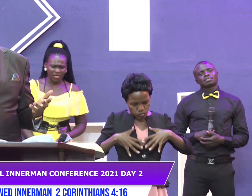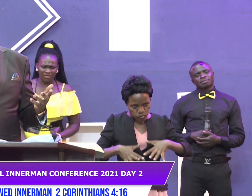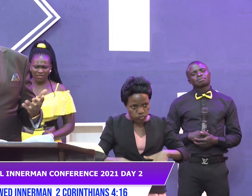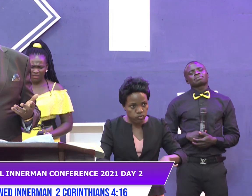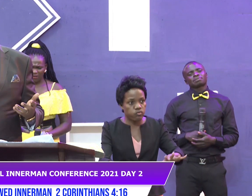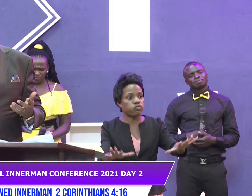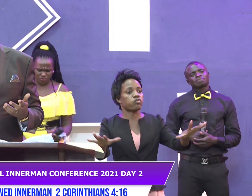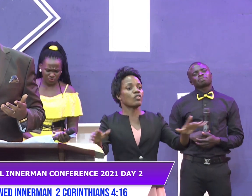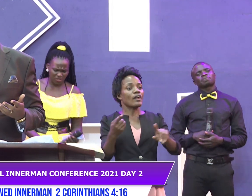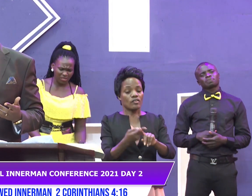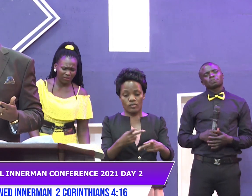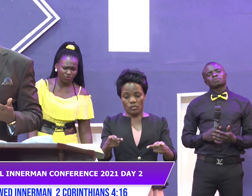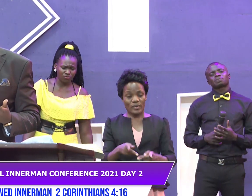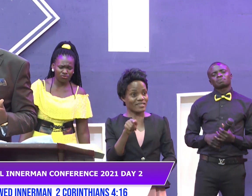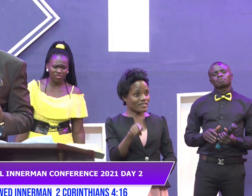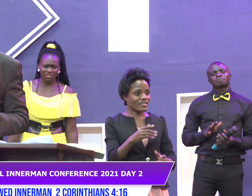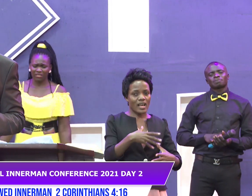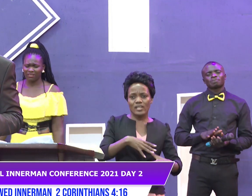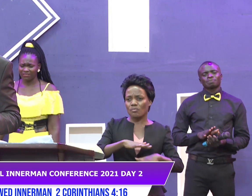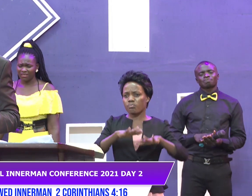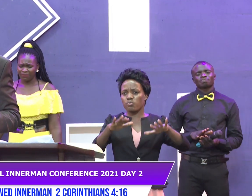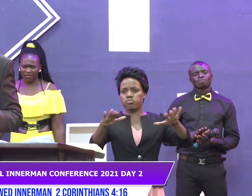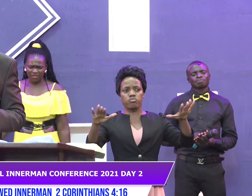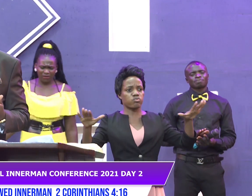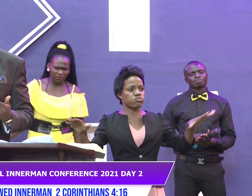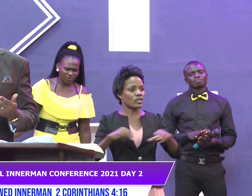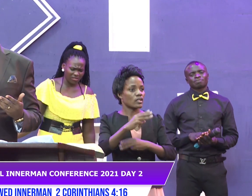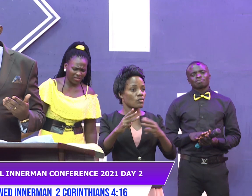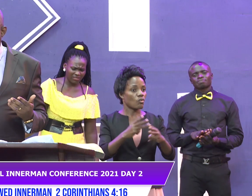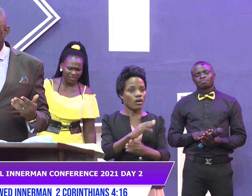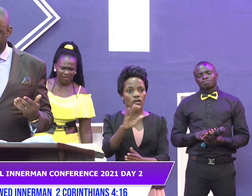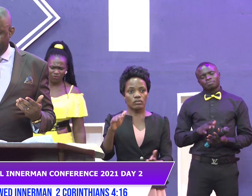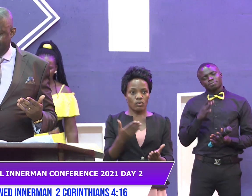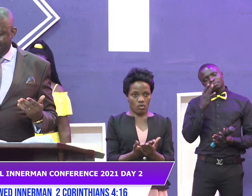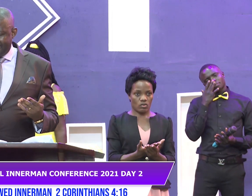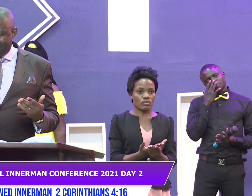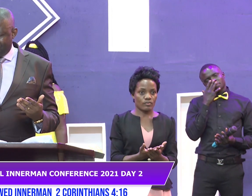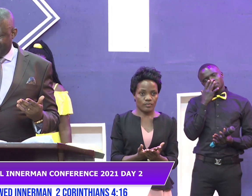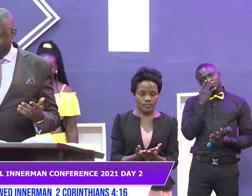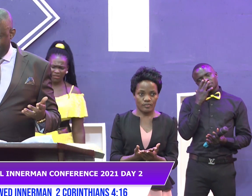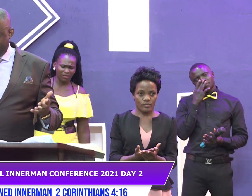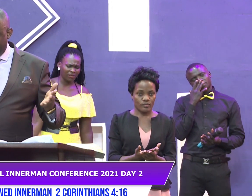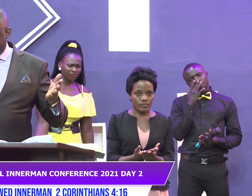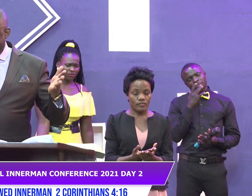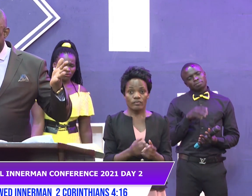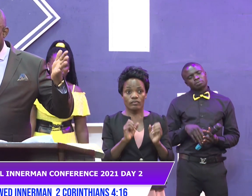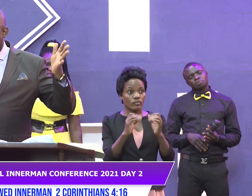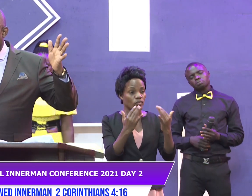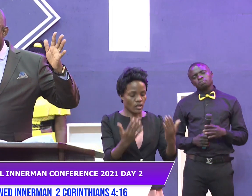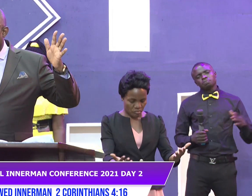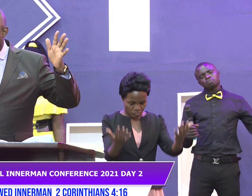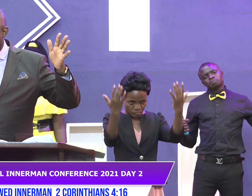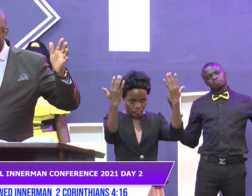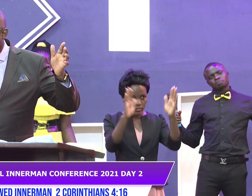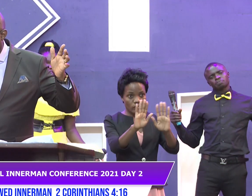world. Inti emige jo kusinza jija kwa matuka mchifo chino nga chukenda mawanga agencha ula. Come on, lift those hands and